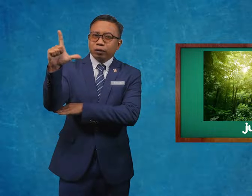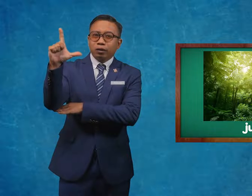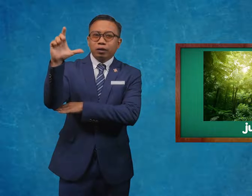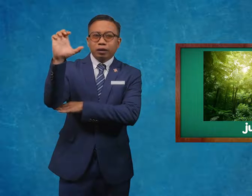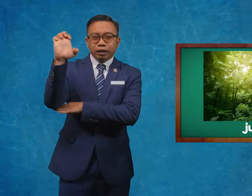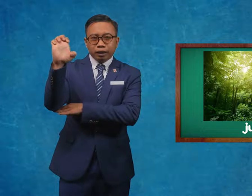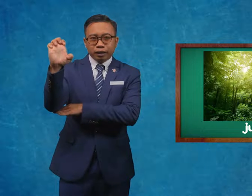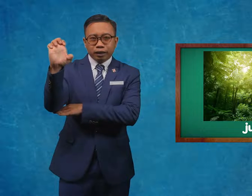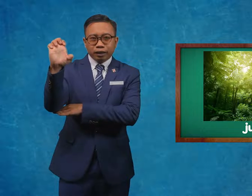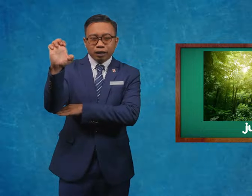J-U-N-G-L-E,